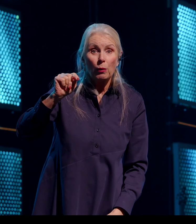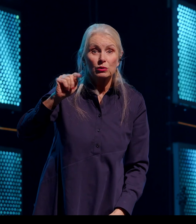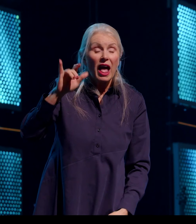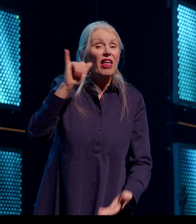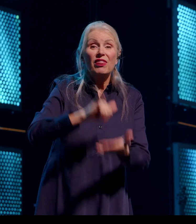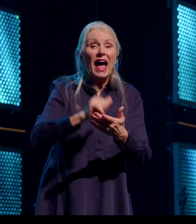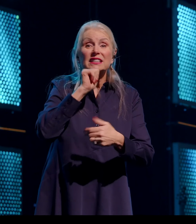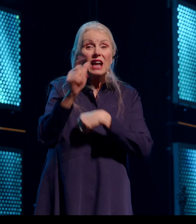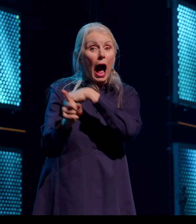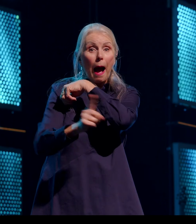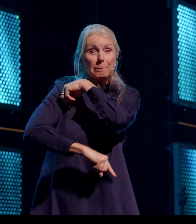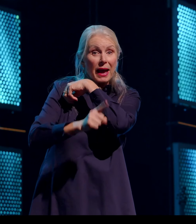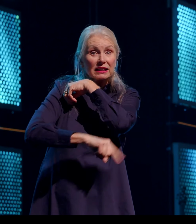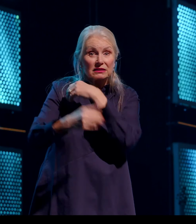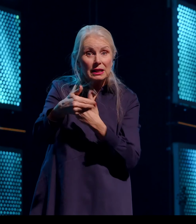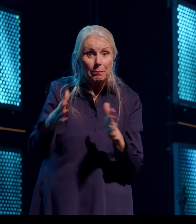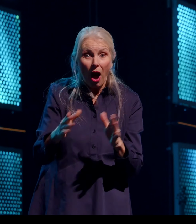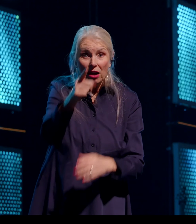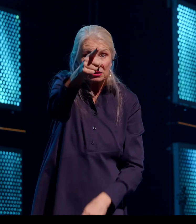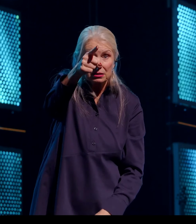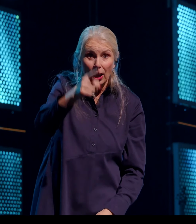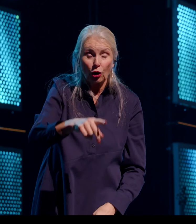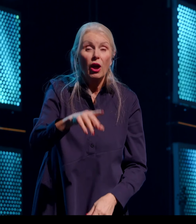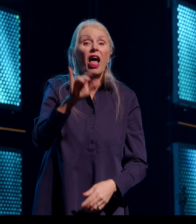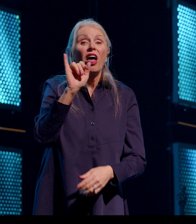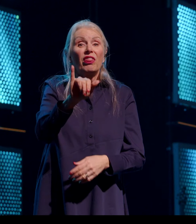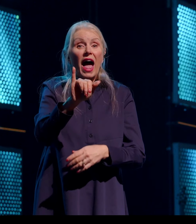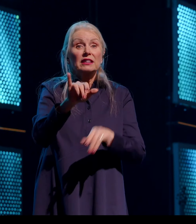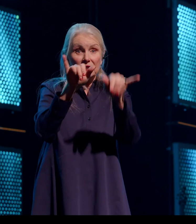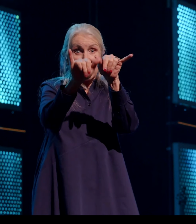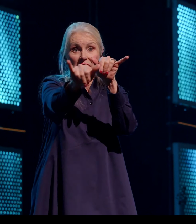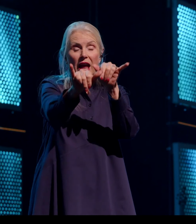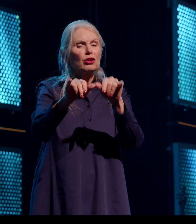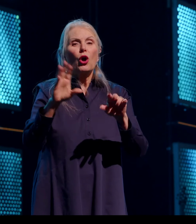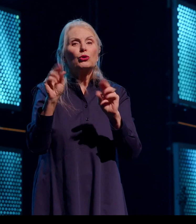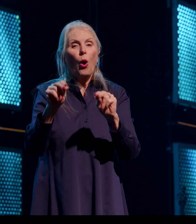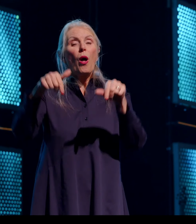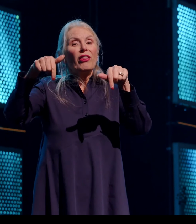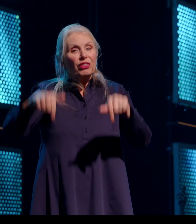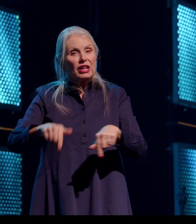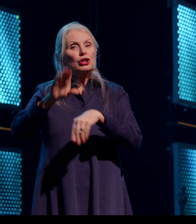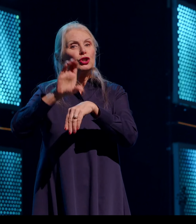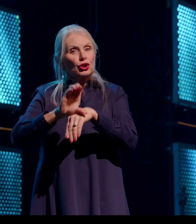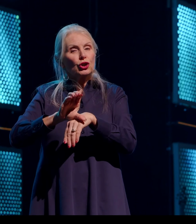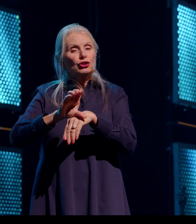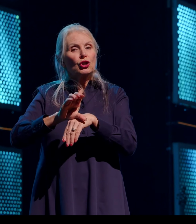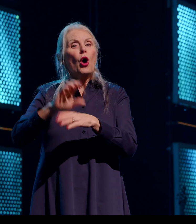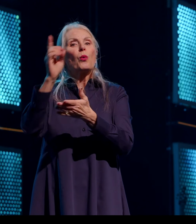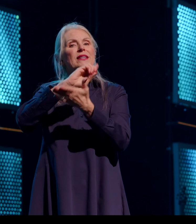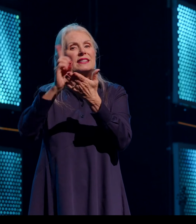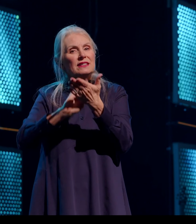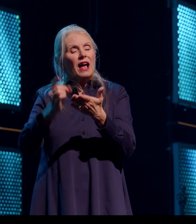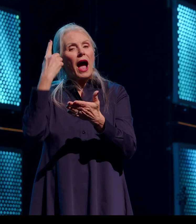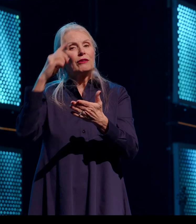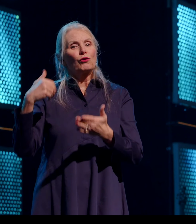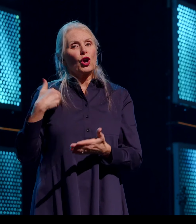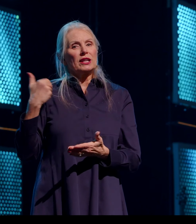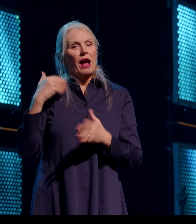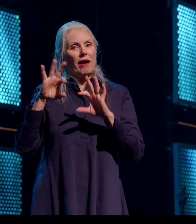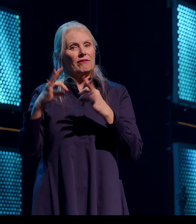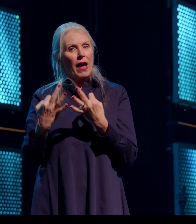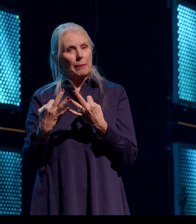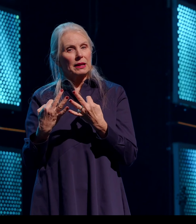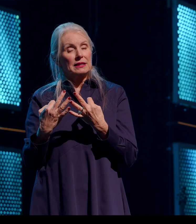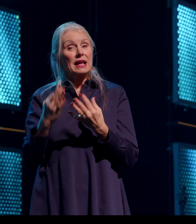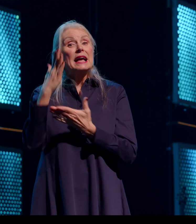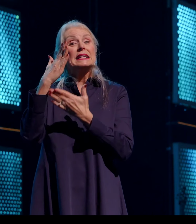box. They were not in trouble last weekend and they're in there this weekend. This church was designed for young families to bring their kids there and still be a part.